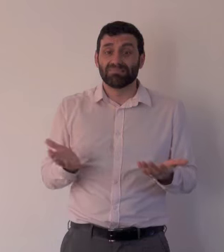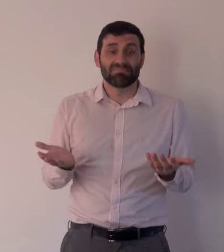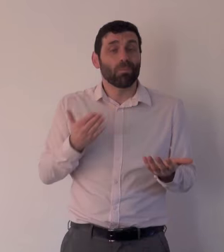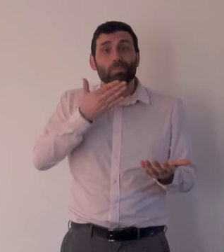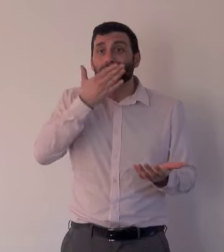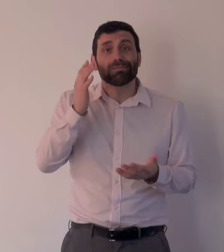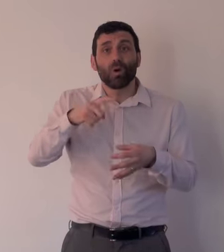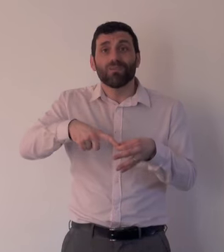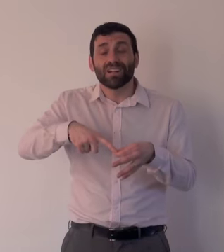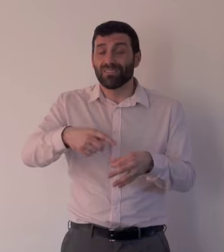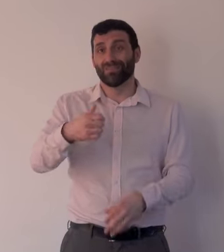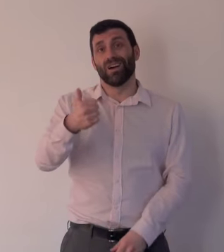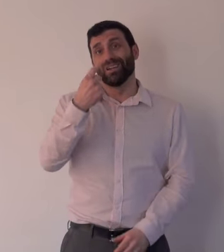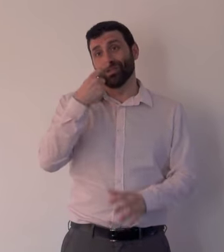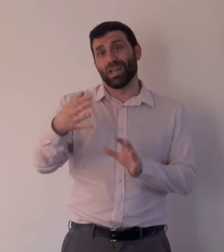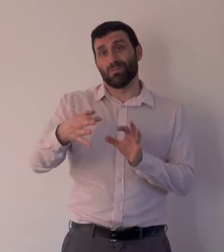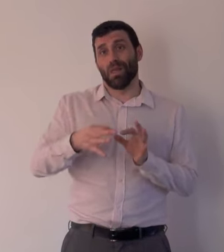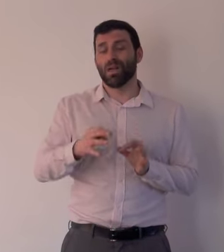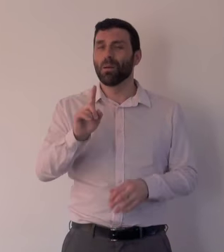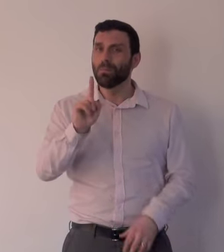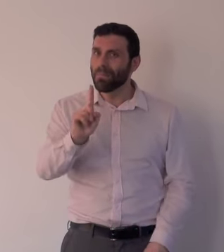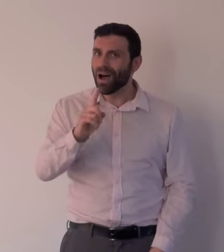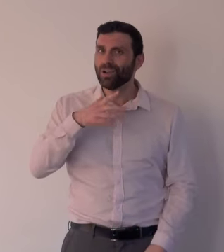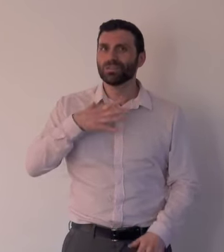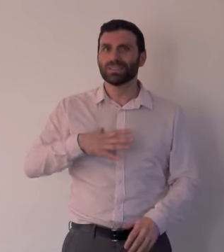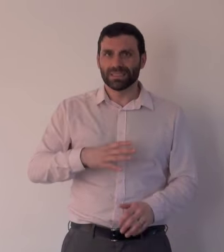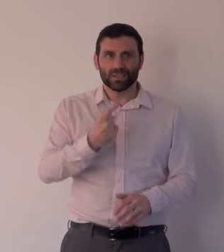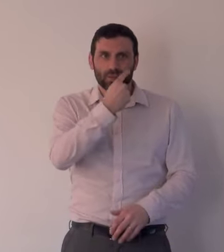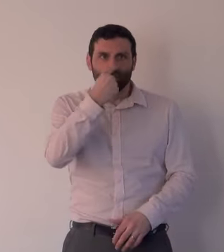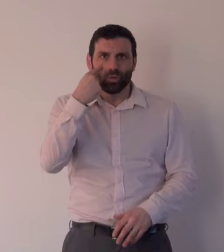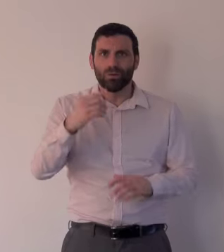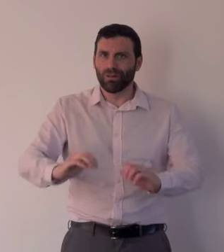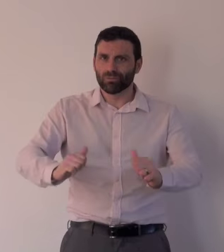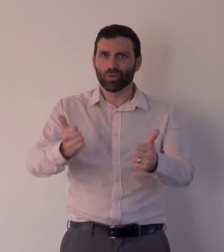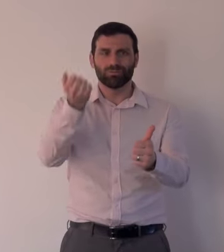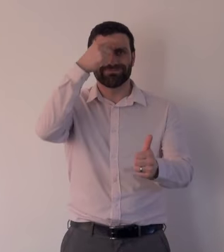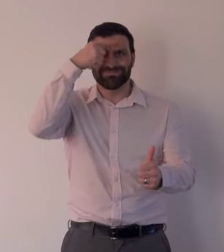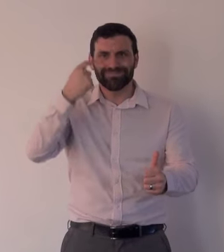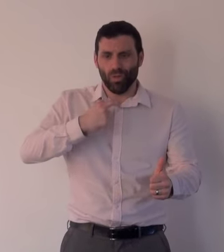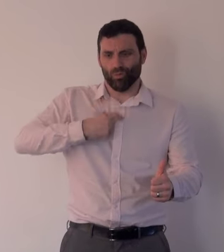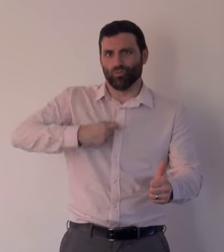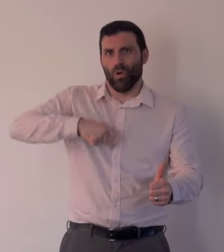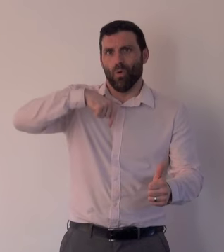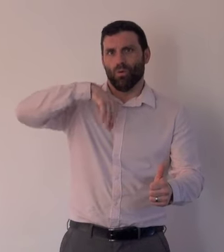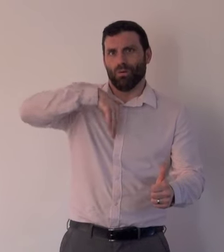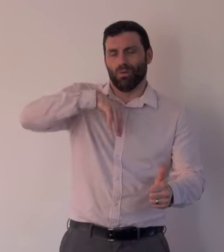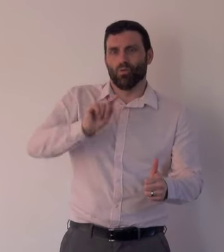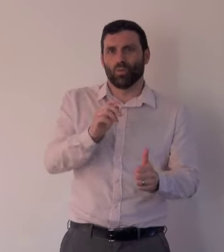specific qualifications required for this role, but you must have a good understanding of what's necessary.